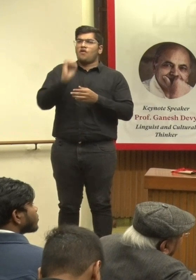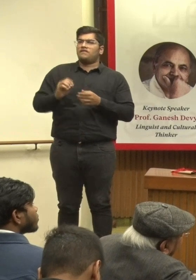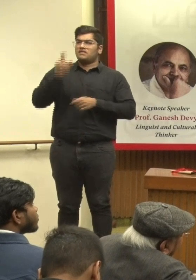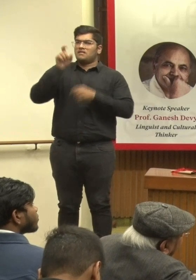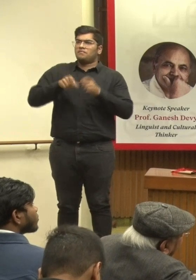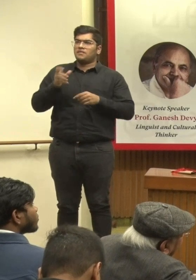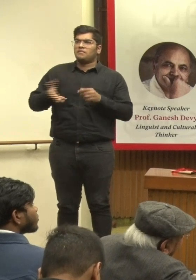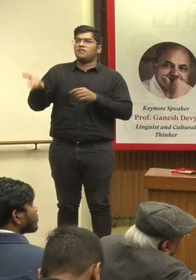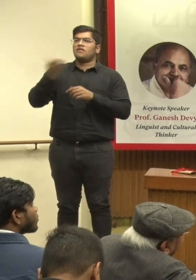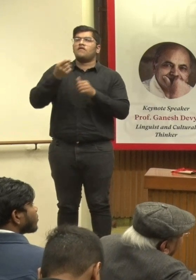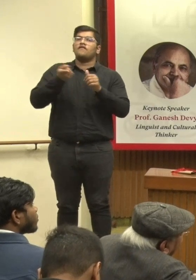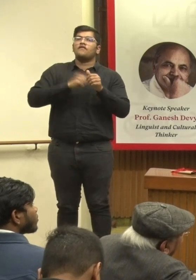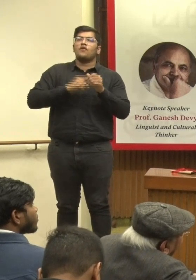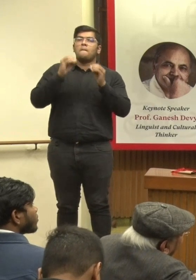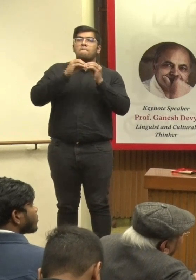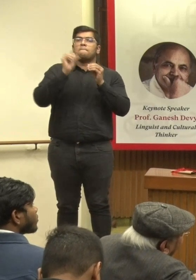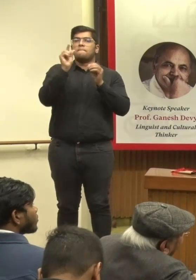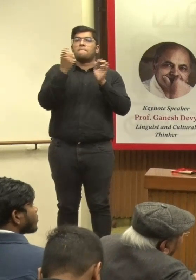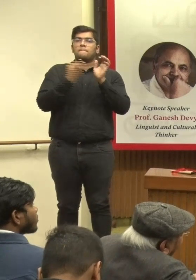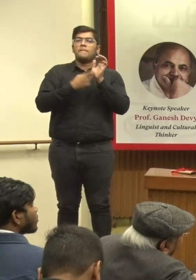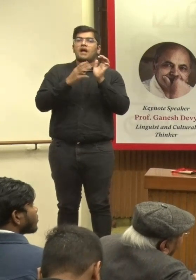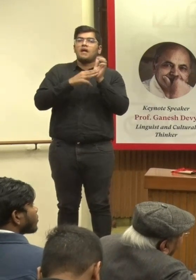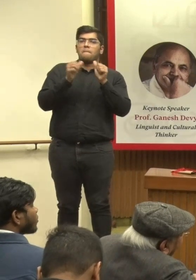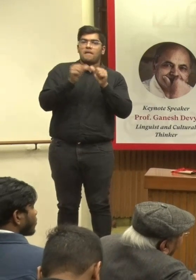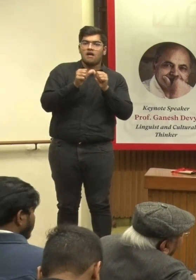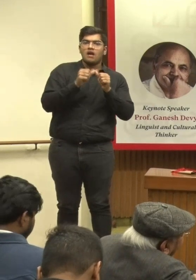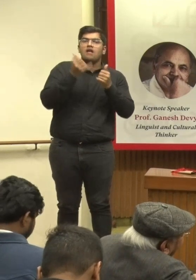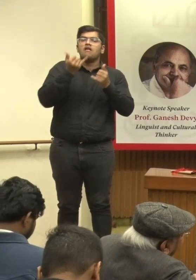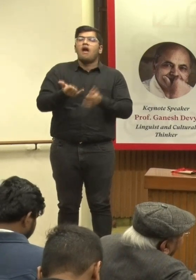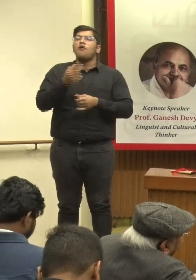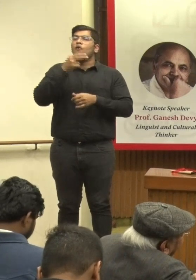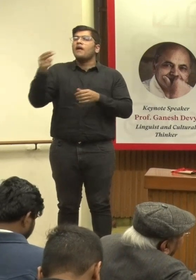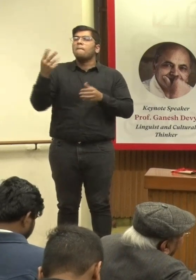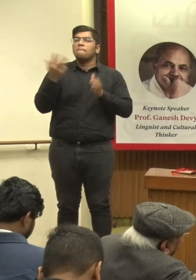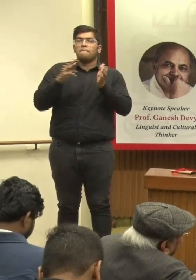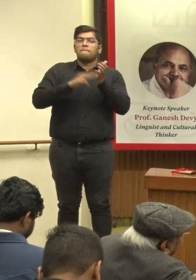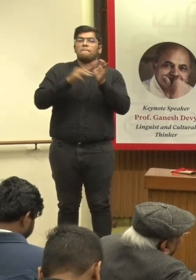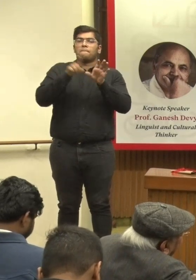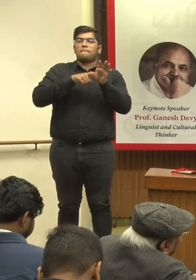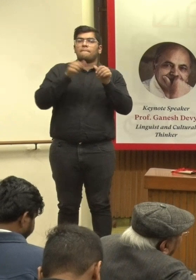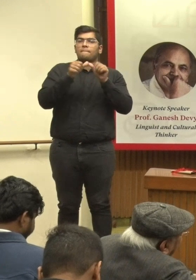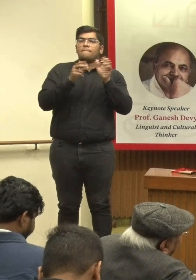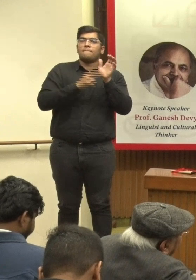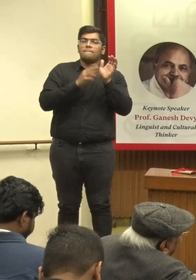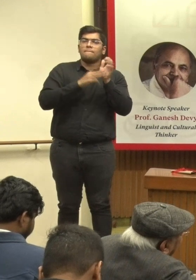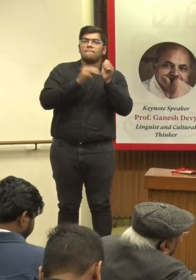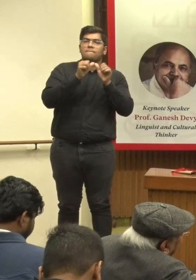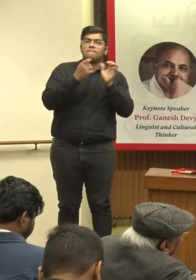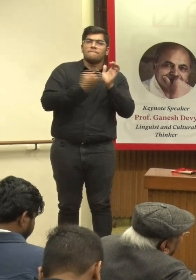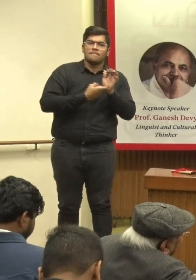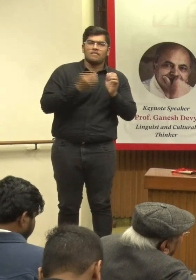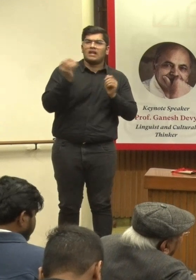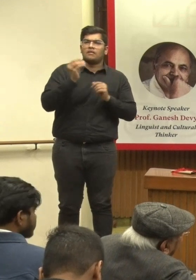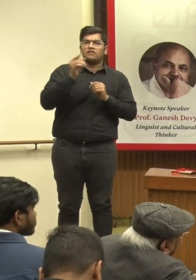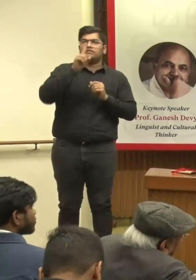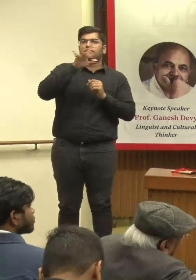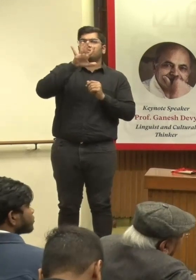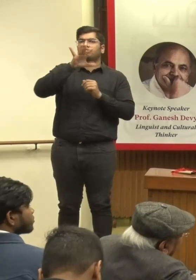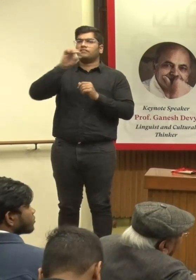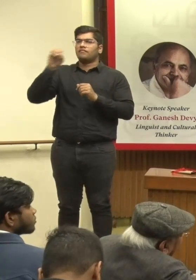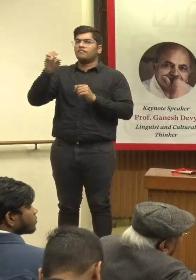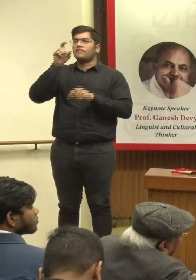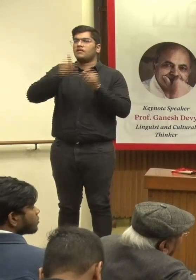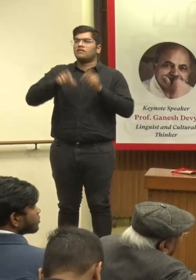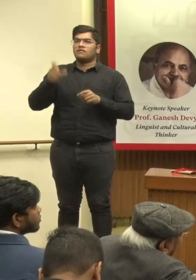officers from Burma, what used to be Burma, now Myanmar, I believe, were brought here. Nearly 1,500 forest officials